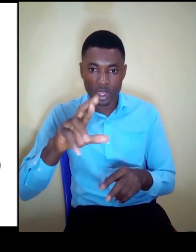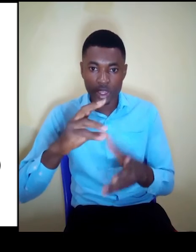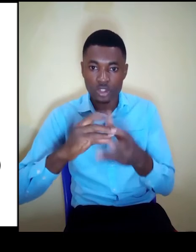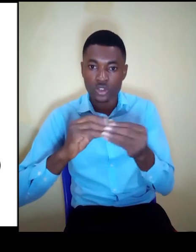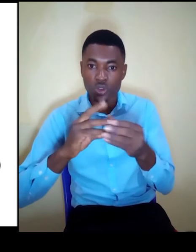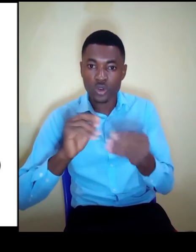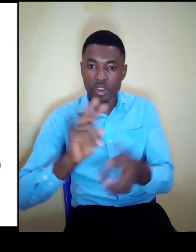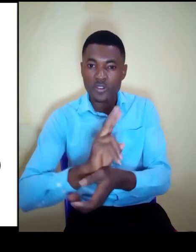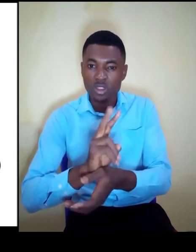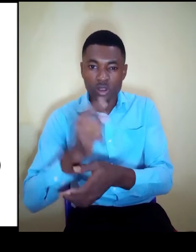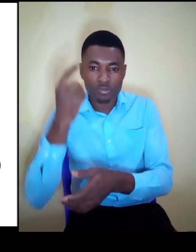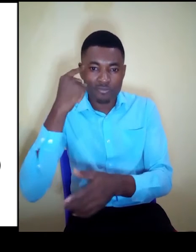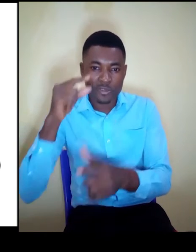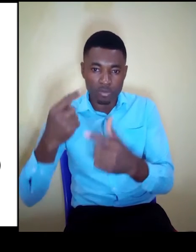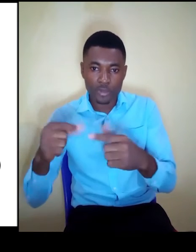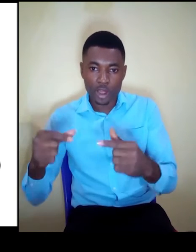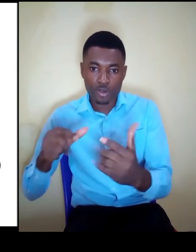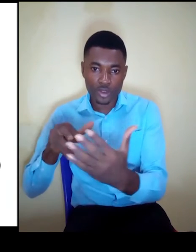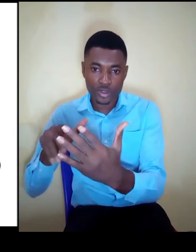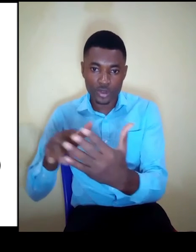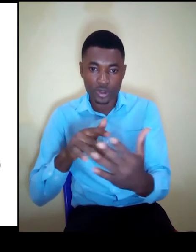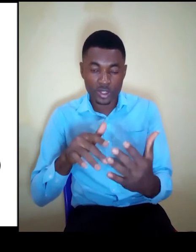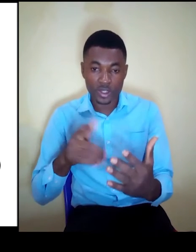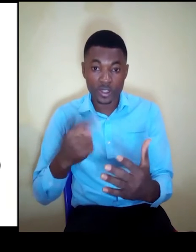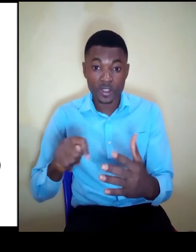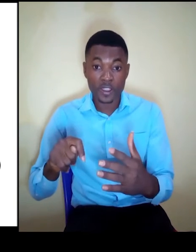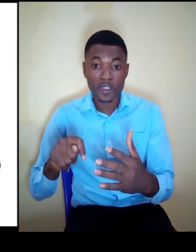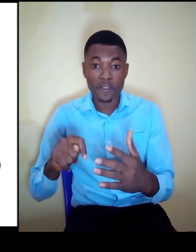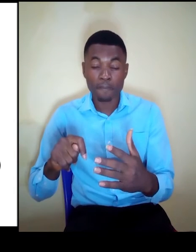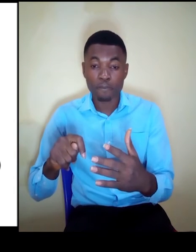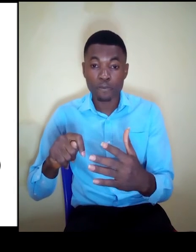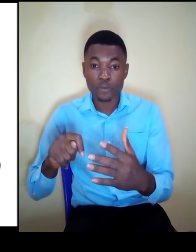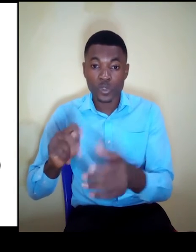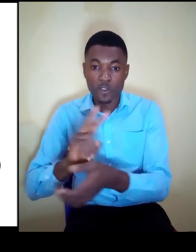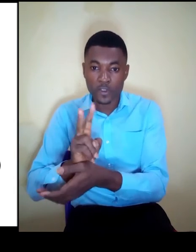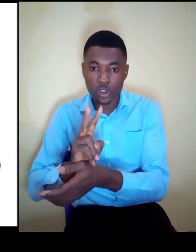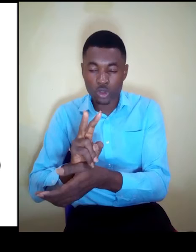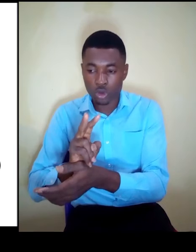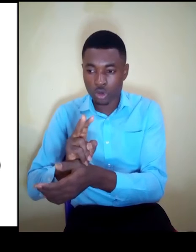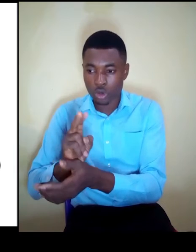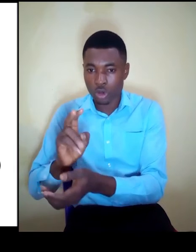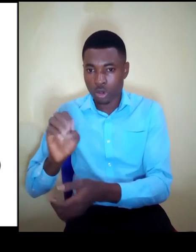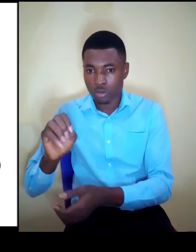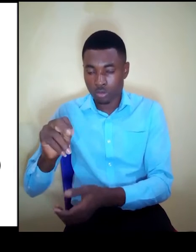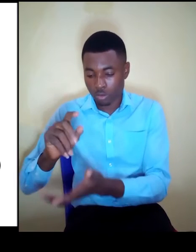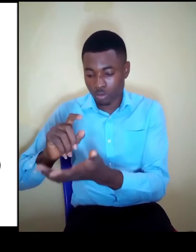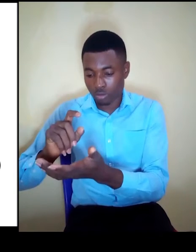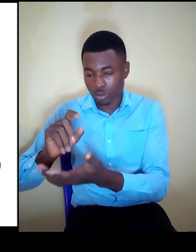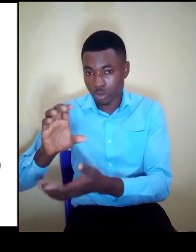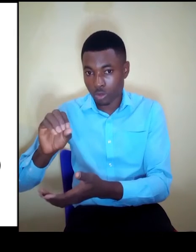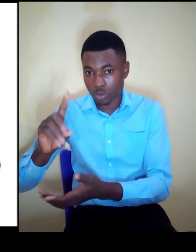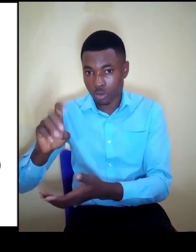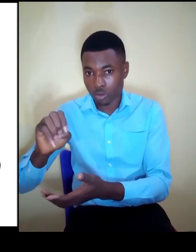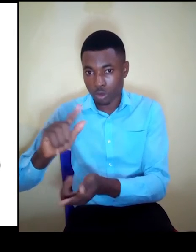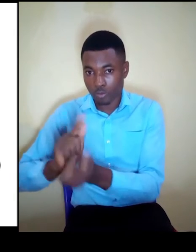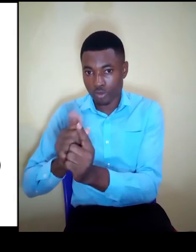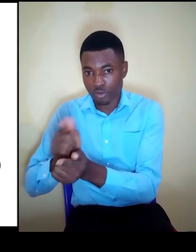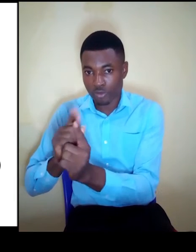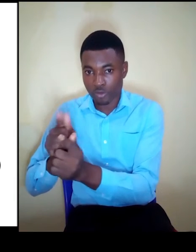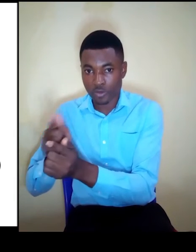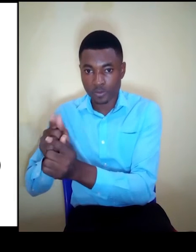for linguistic elicitation, and the videos were coded for the type of predicates used and the simultaneous